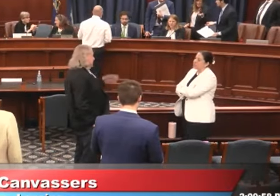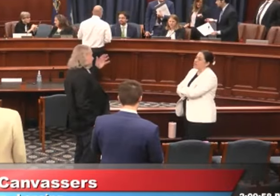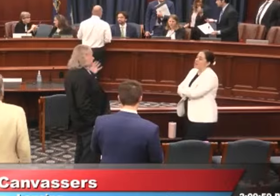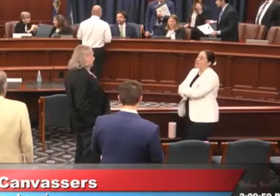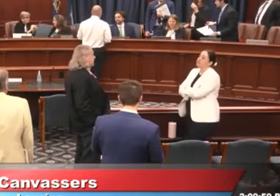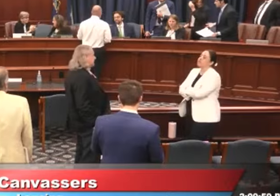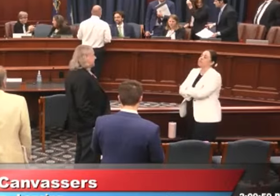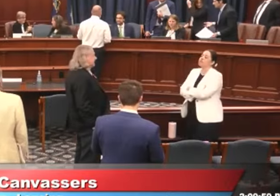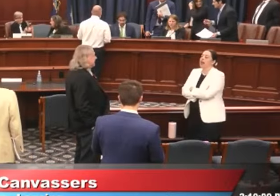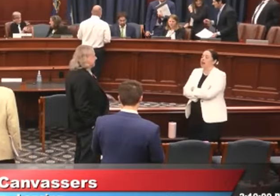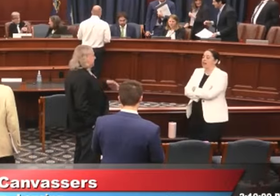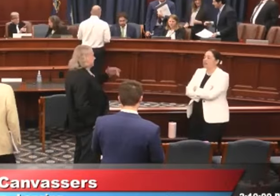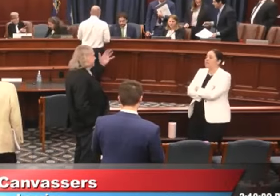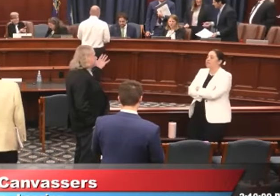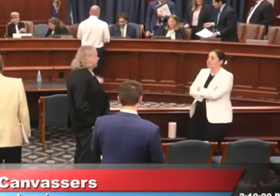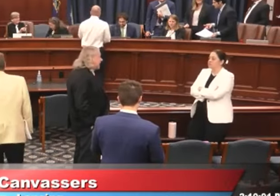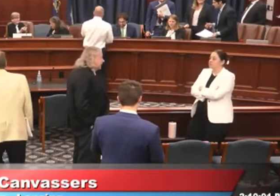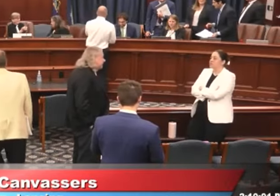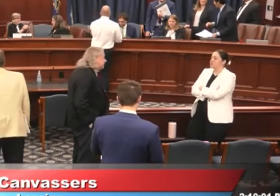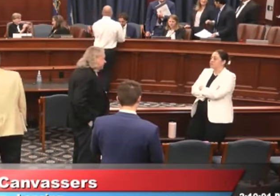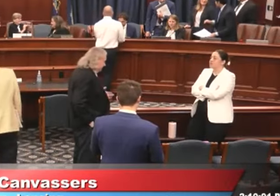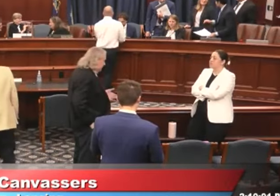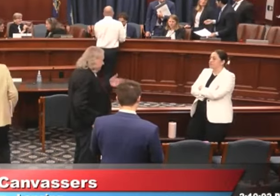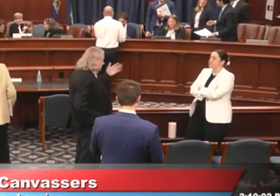No, I mean, I'll take it.